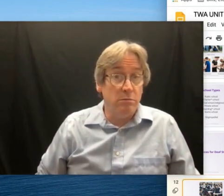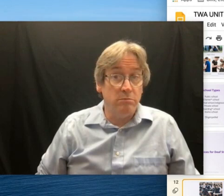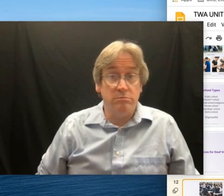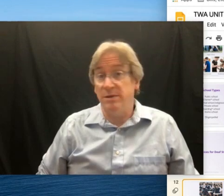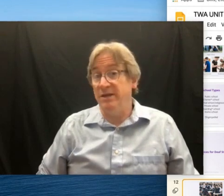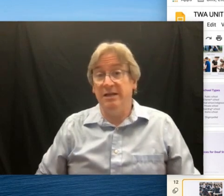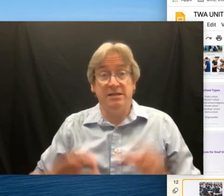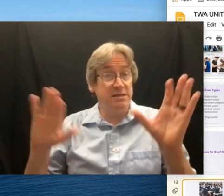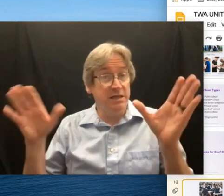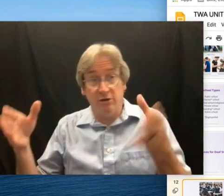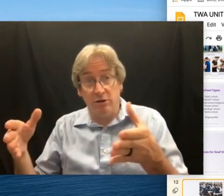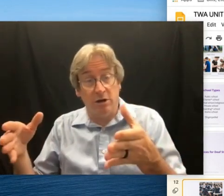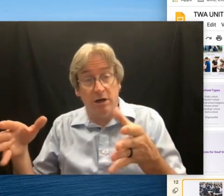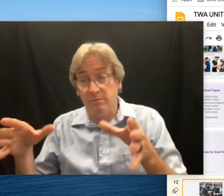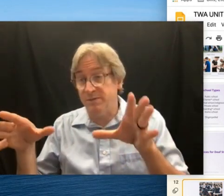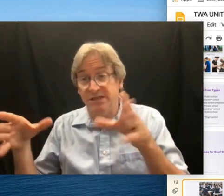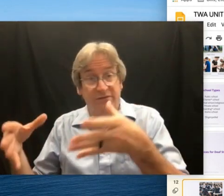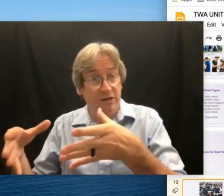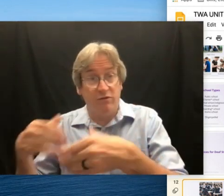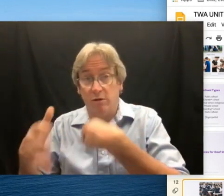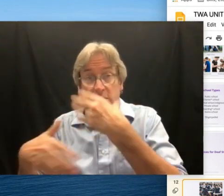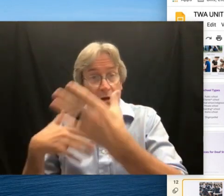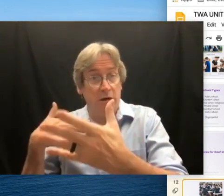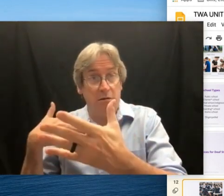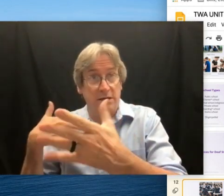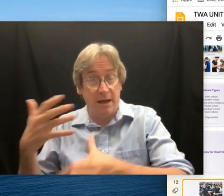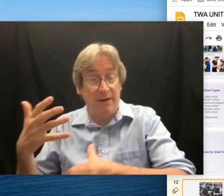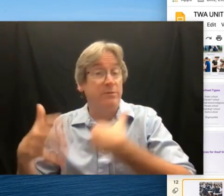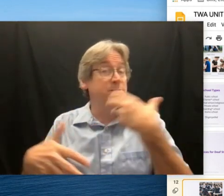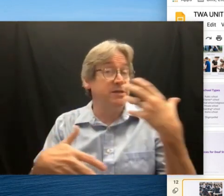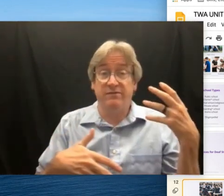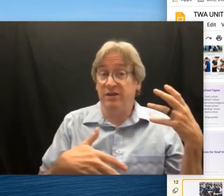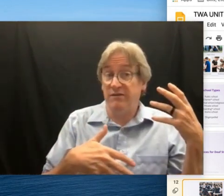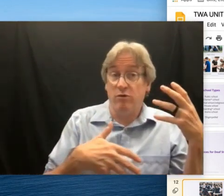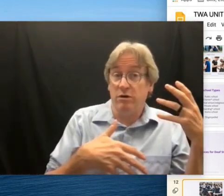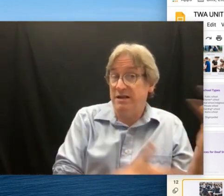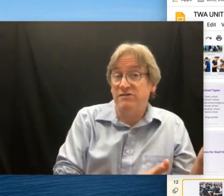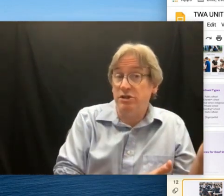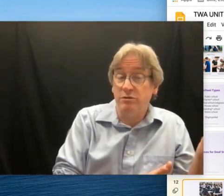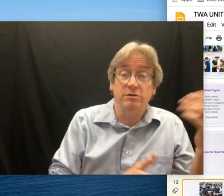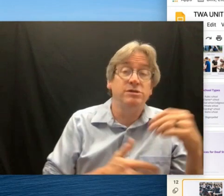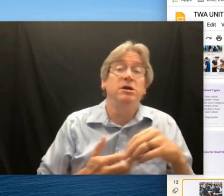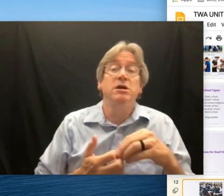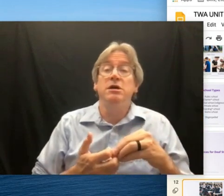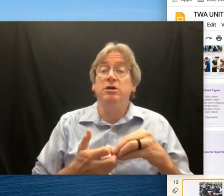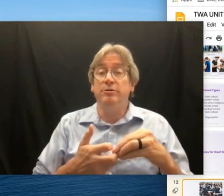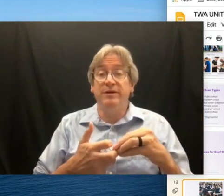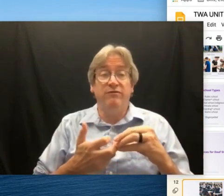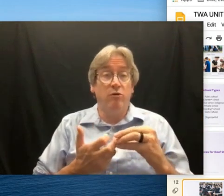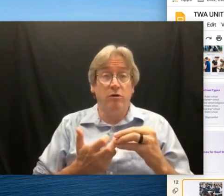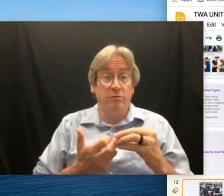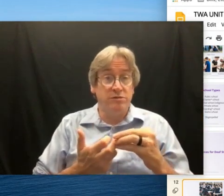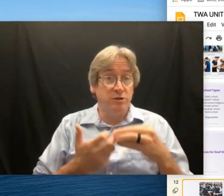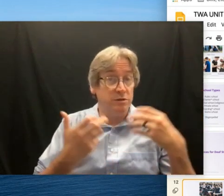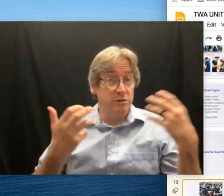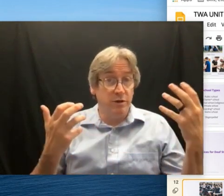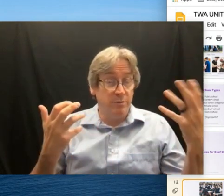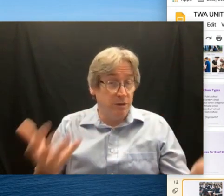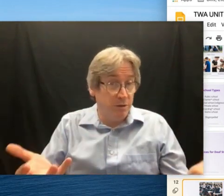school, something that's either specifically for a topic, specifically for deaf students, could be